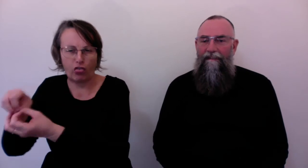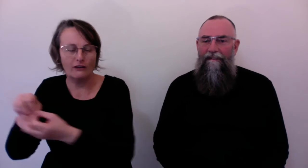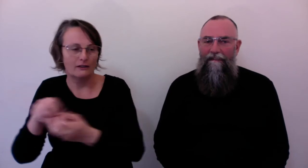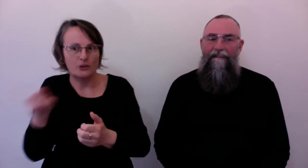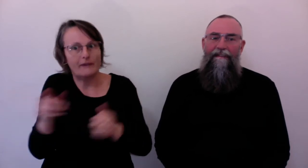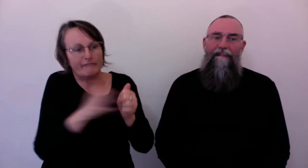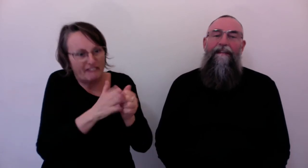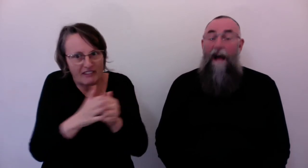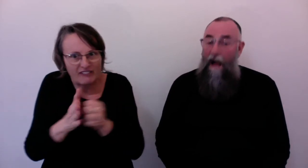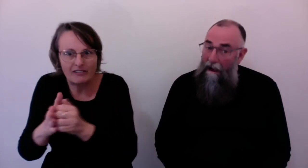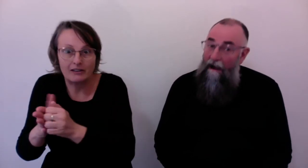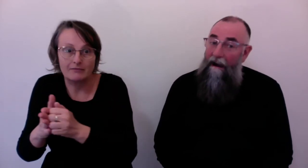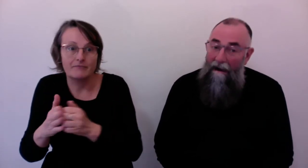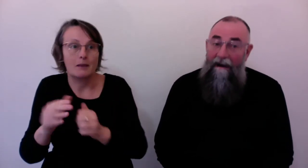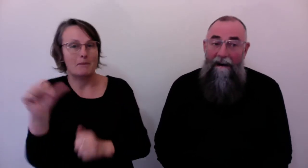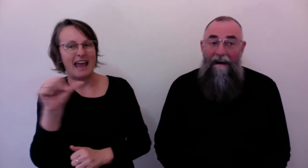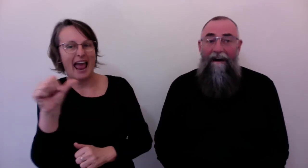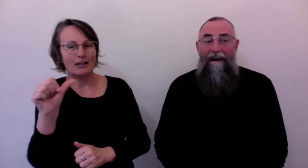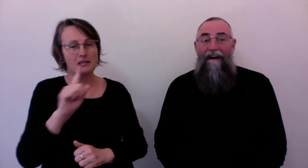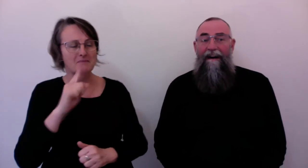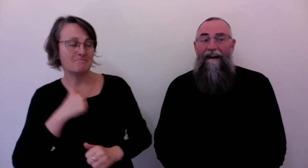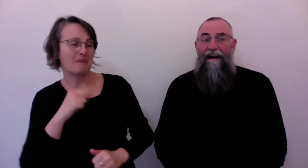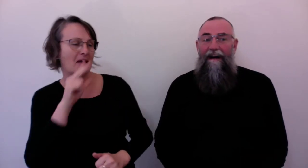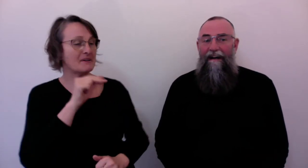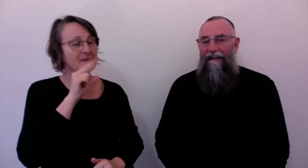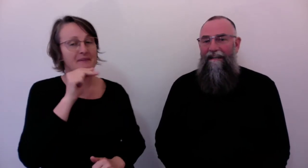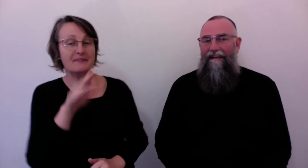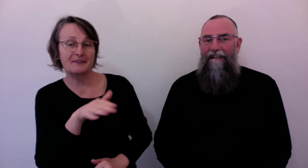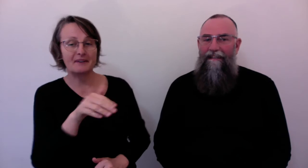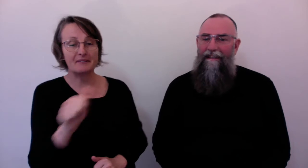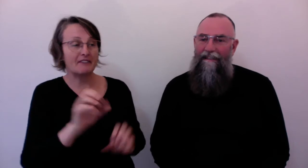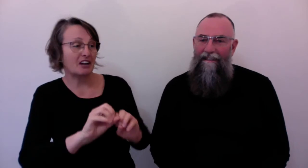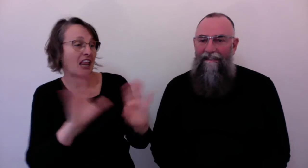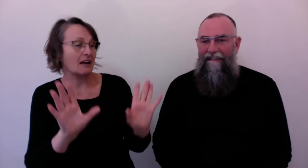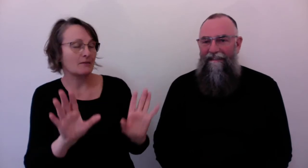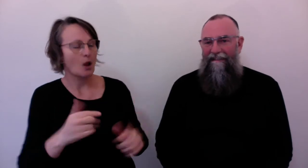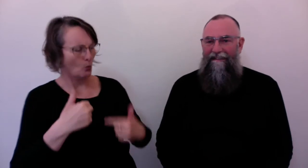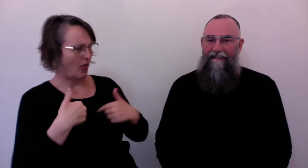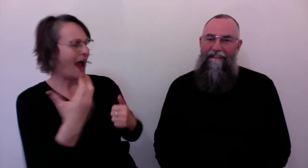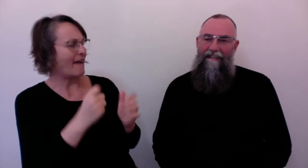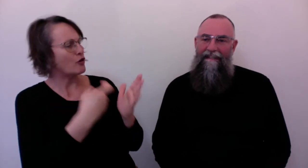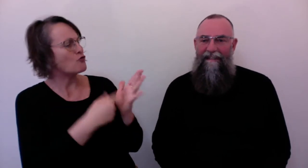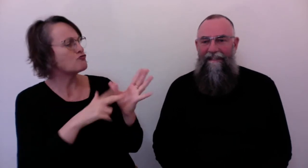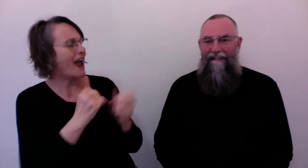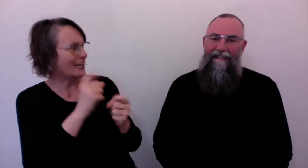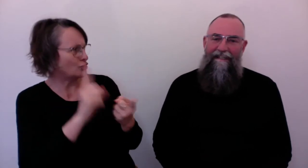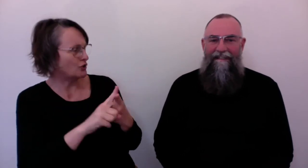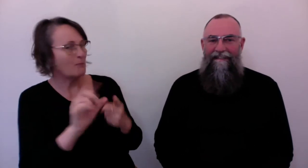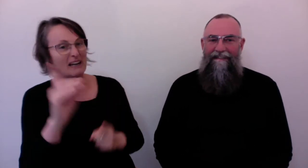But that's Angus's big thing because he's like, my voice is perfect. Well, my voice, I just, I have a range. Dylan just, g'day guys, I went